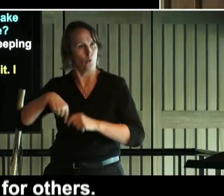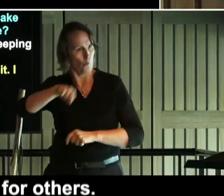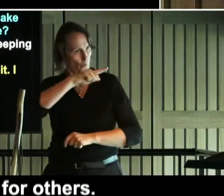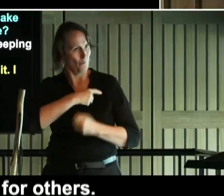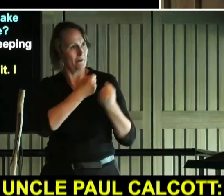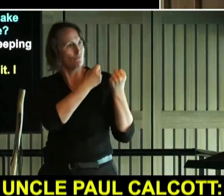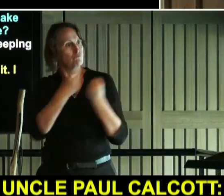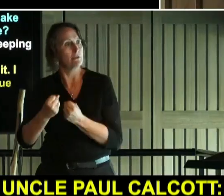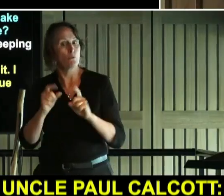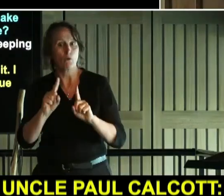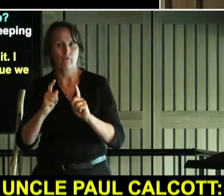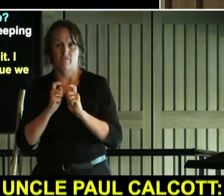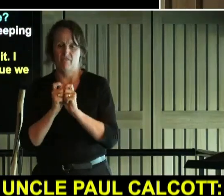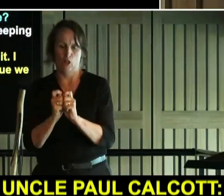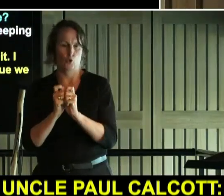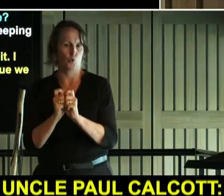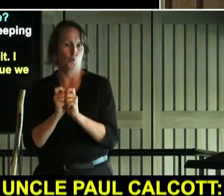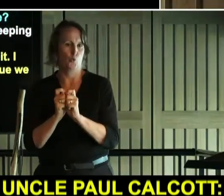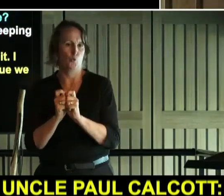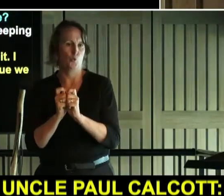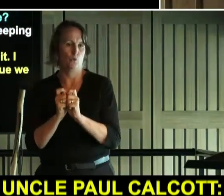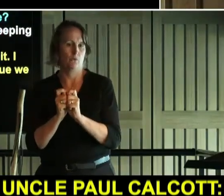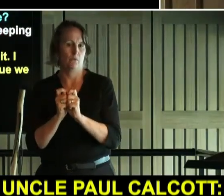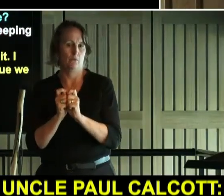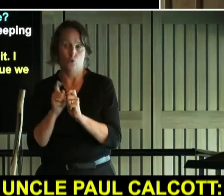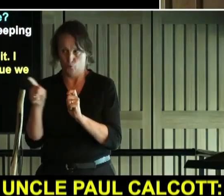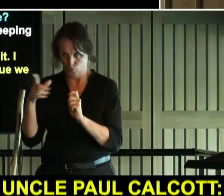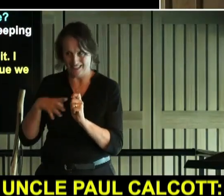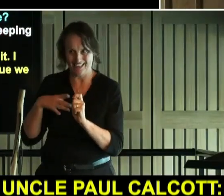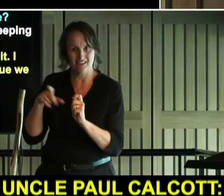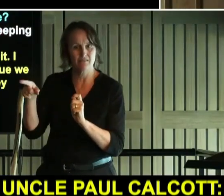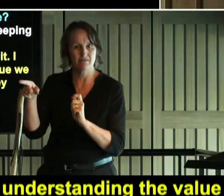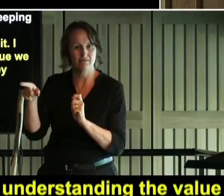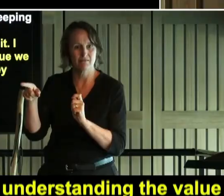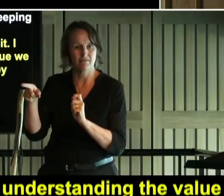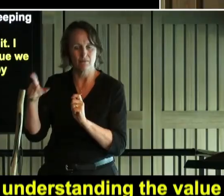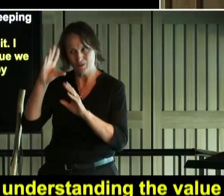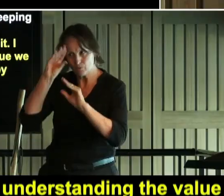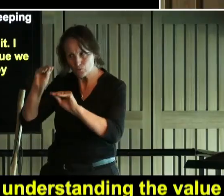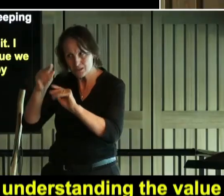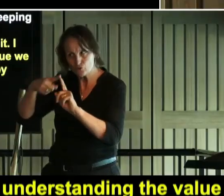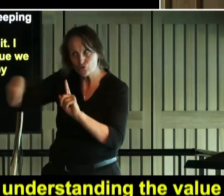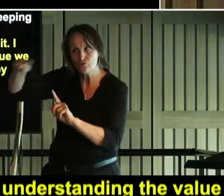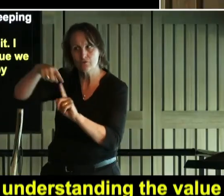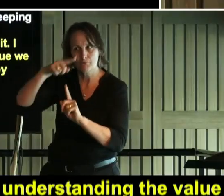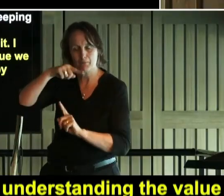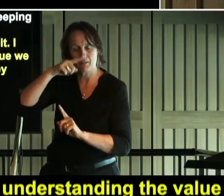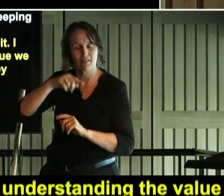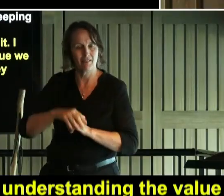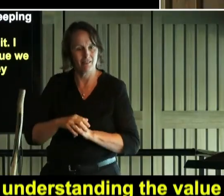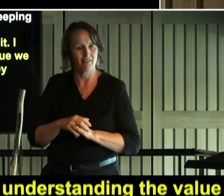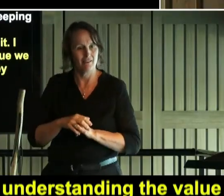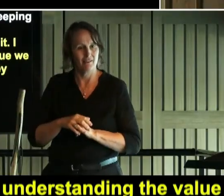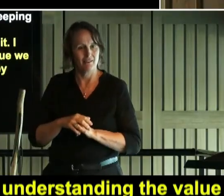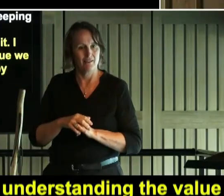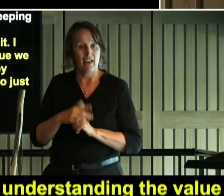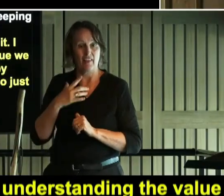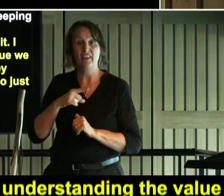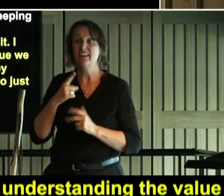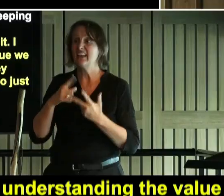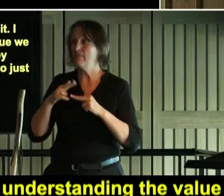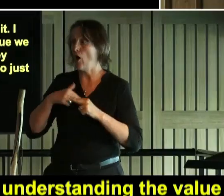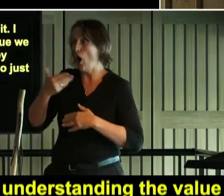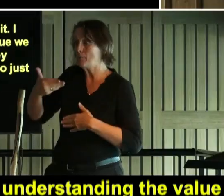value is, they can't go without it. Educating people. It's also just making sure you get other people in there before you